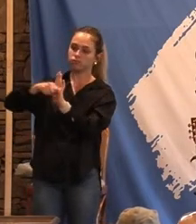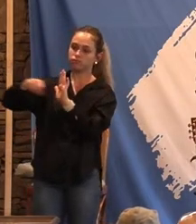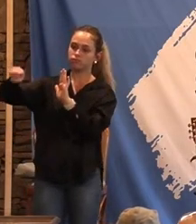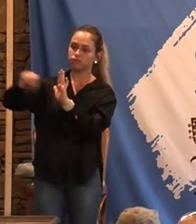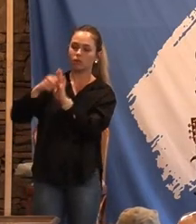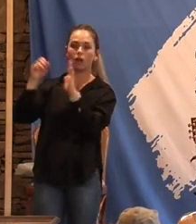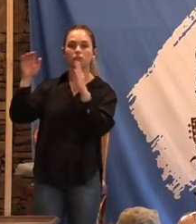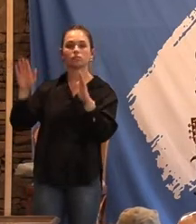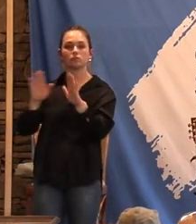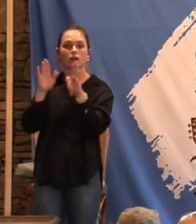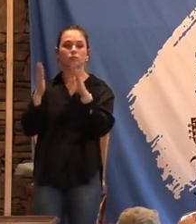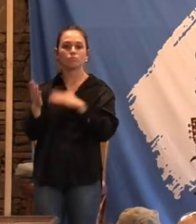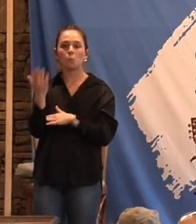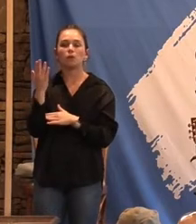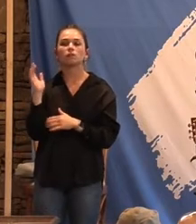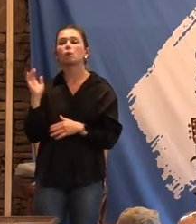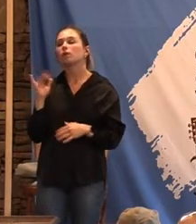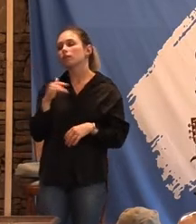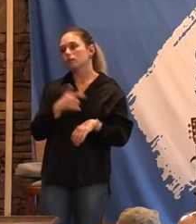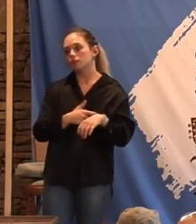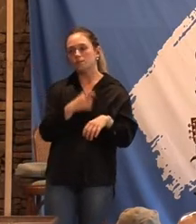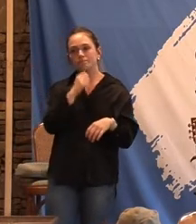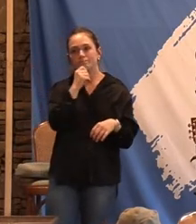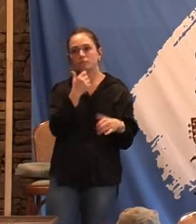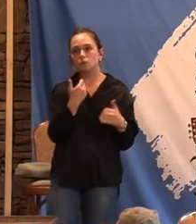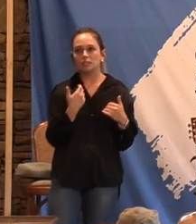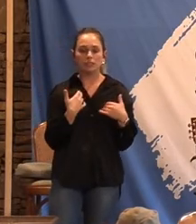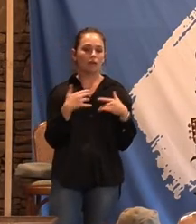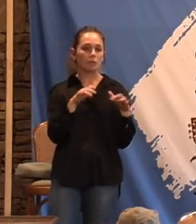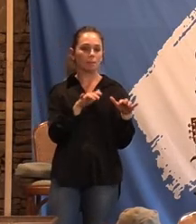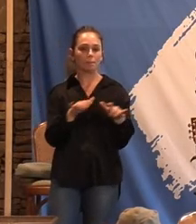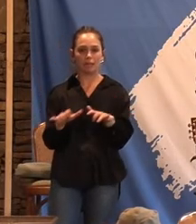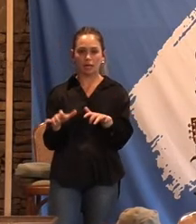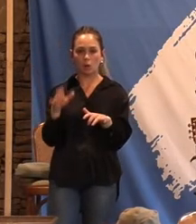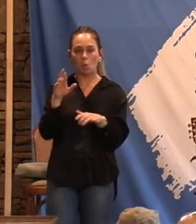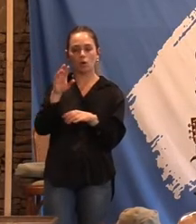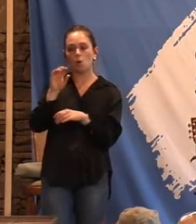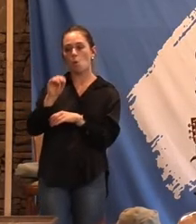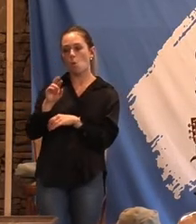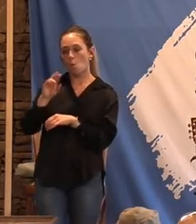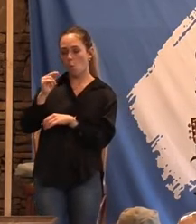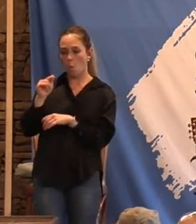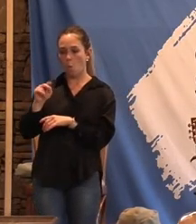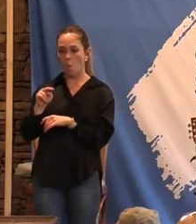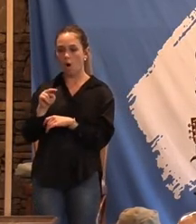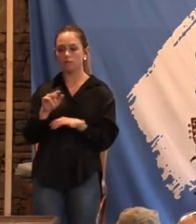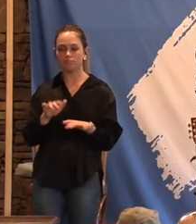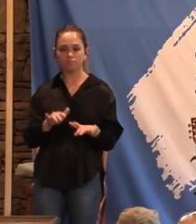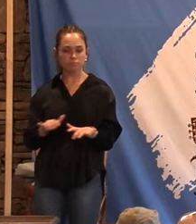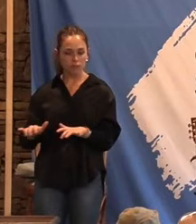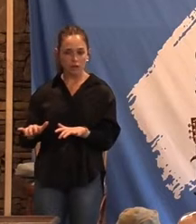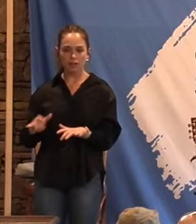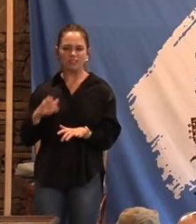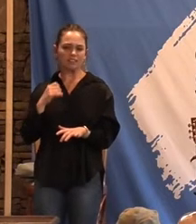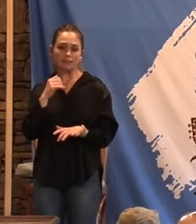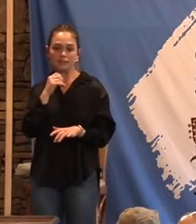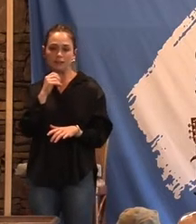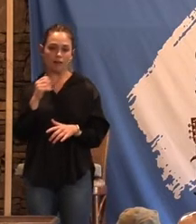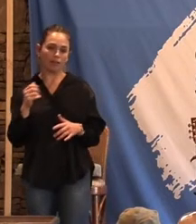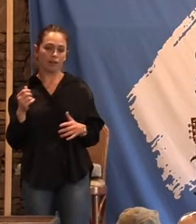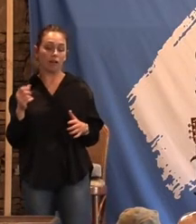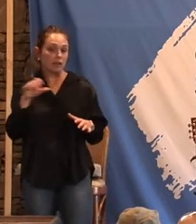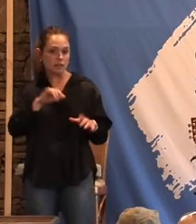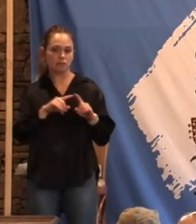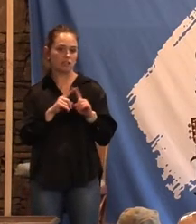mornings. Now, at the time, they did not have a piano or an organ. They didn't have anything against them, they just didn't happen to have